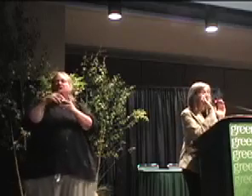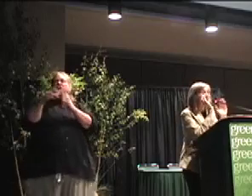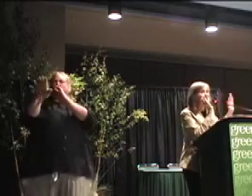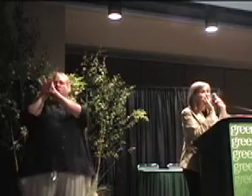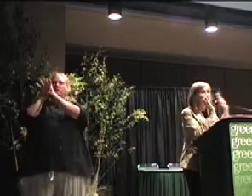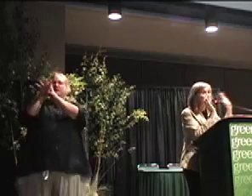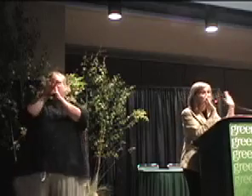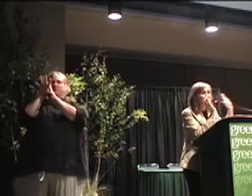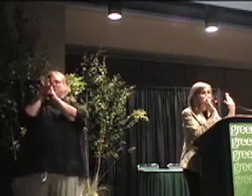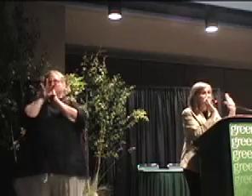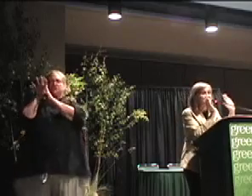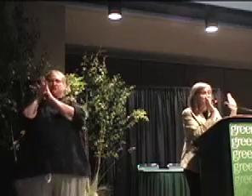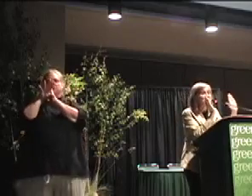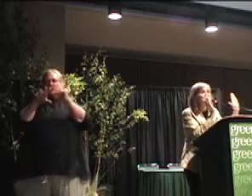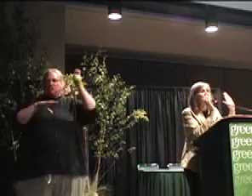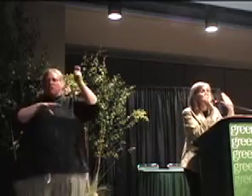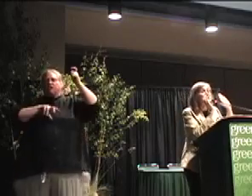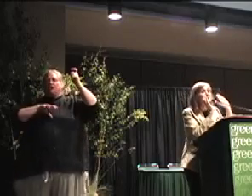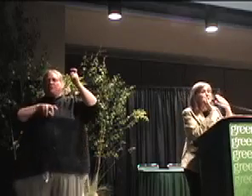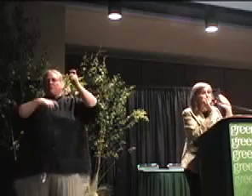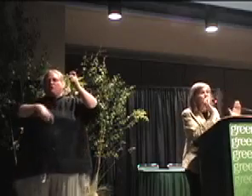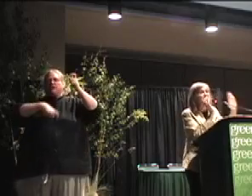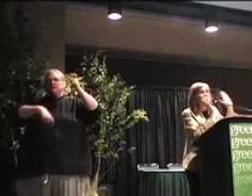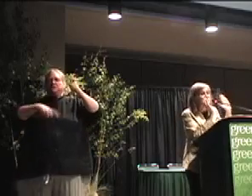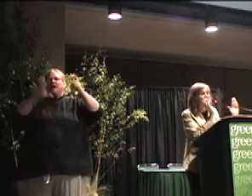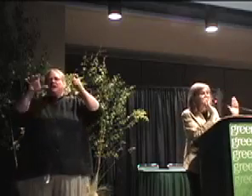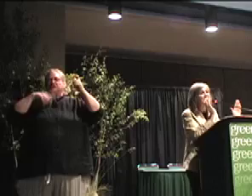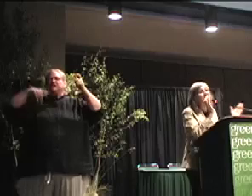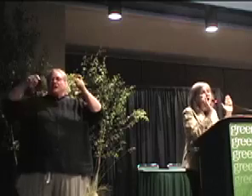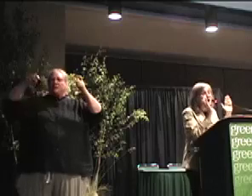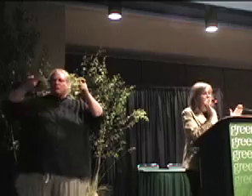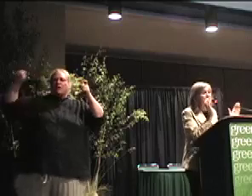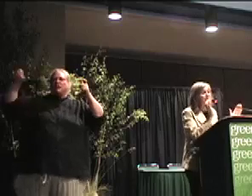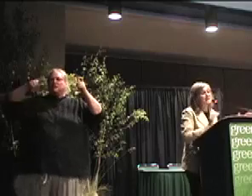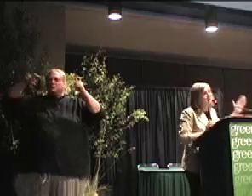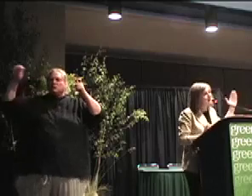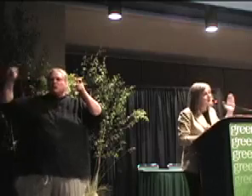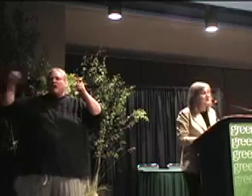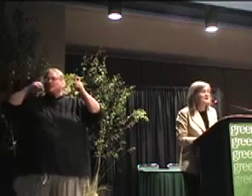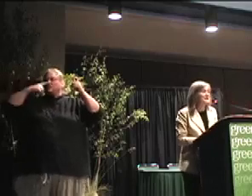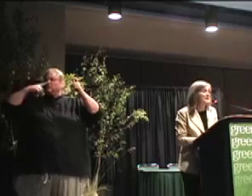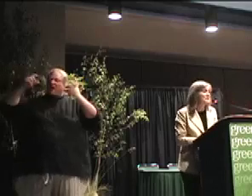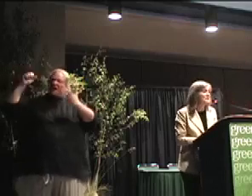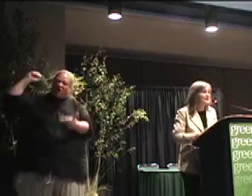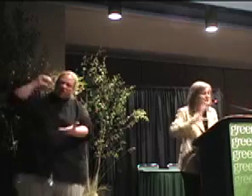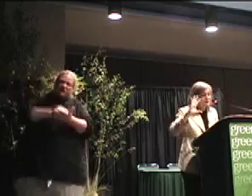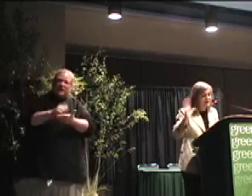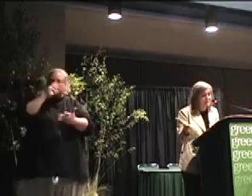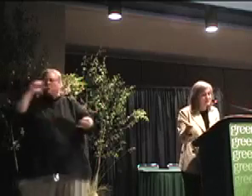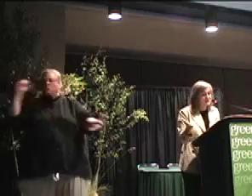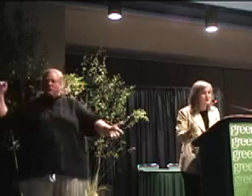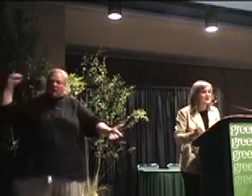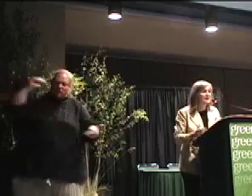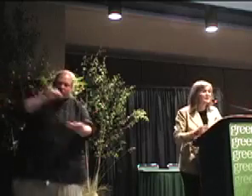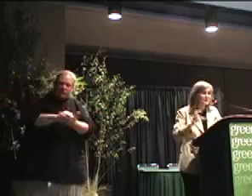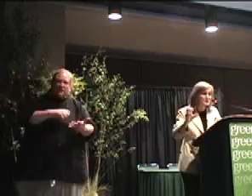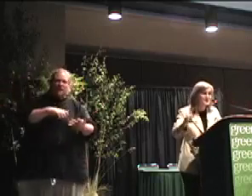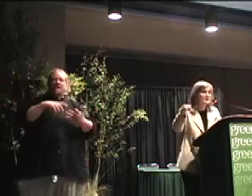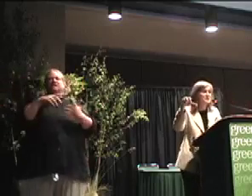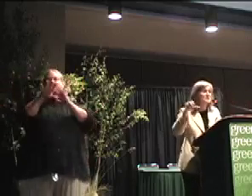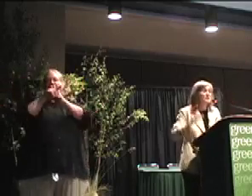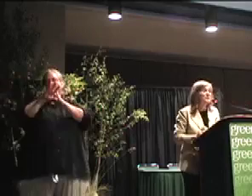camera. She's filming. She's holding up her press pass, and she's shouting back, press, press, on your face. They take her down on her face. Her camera tumbles